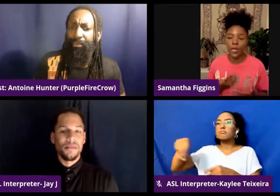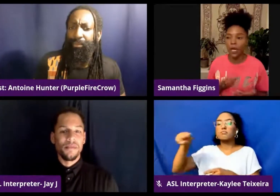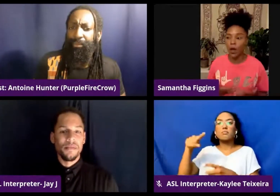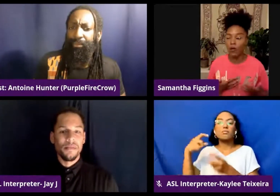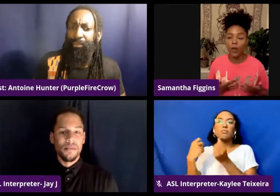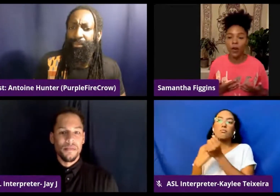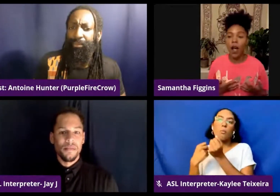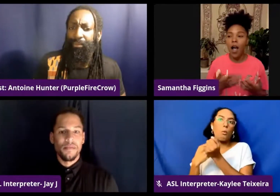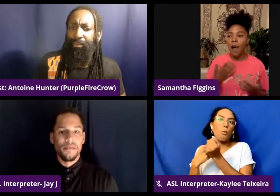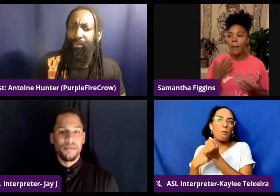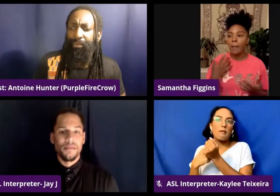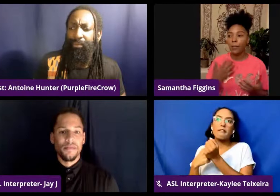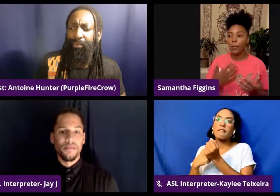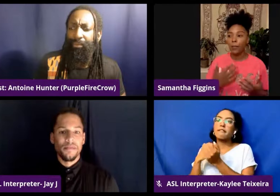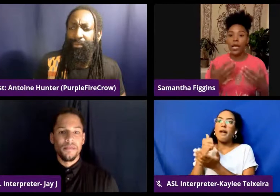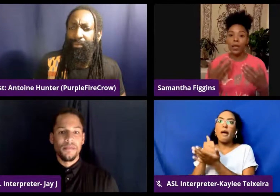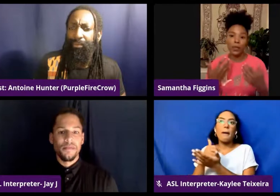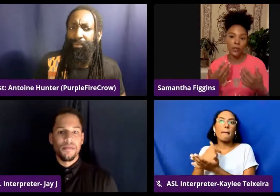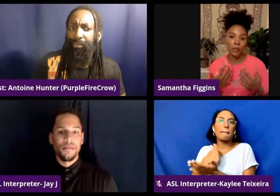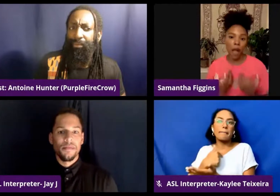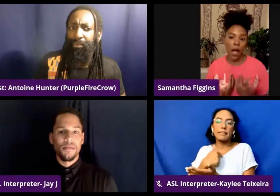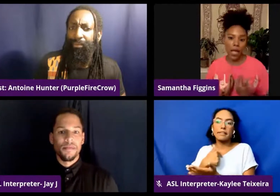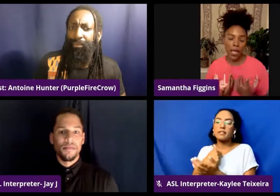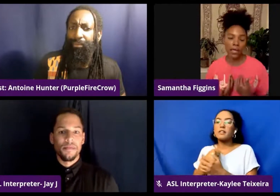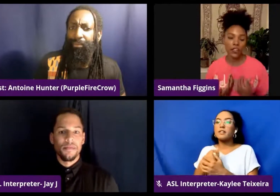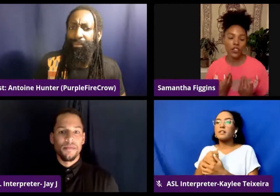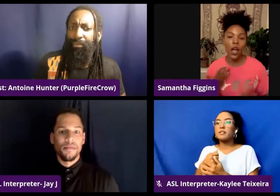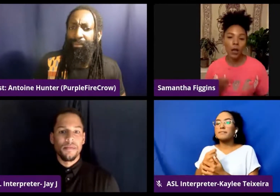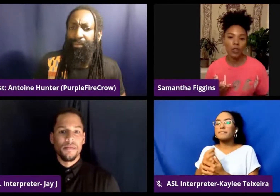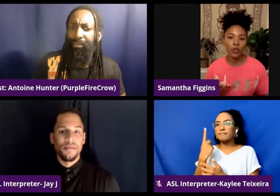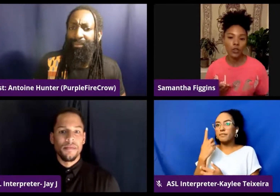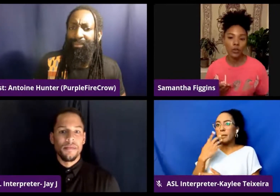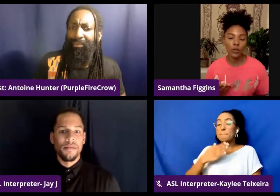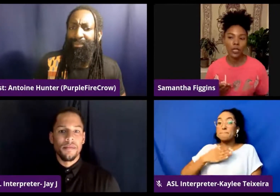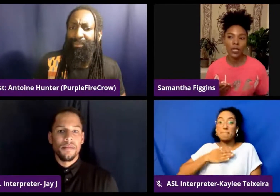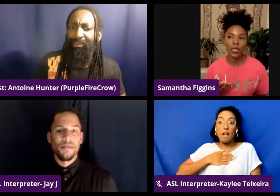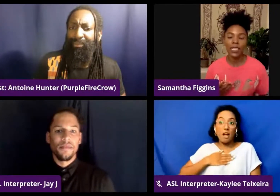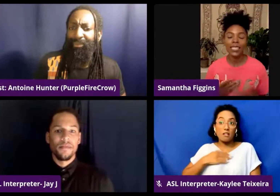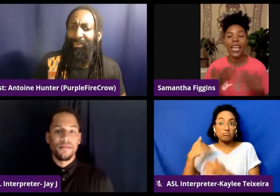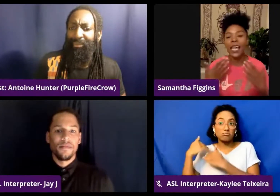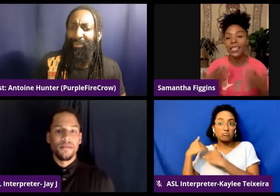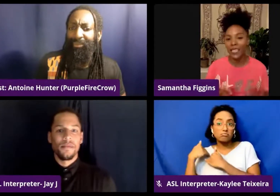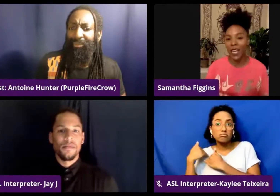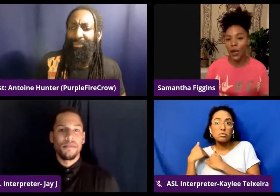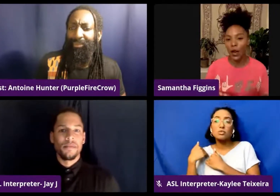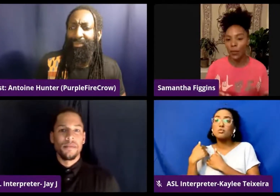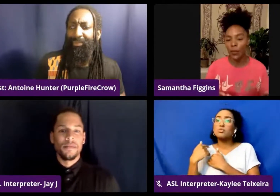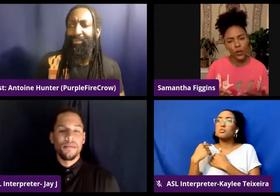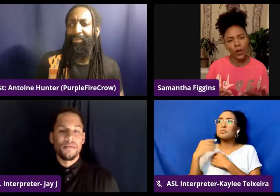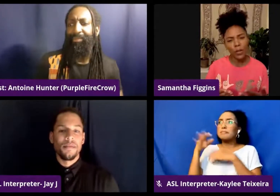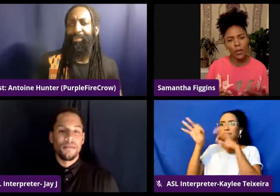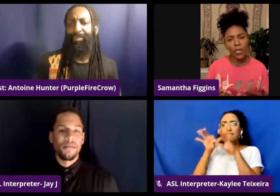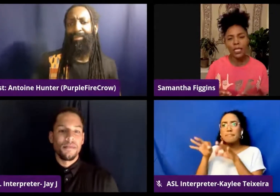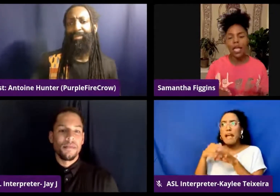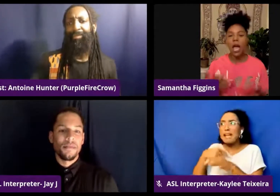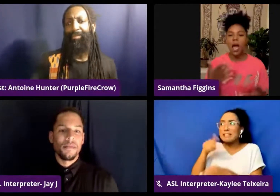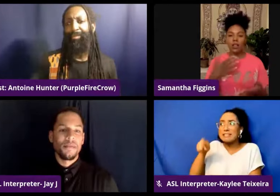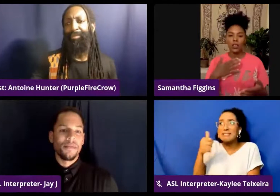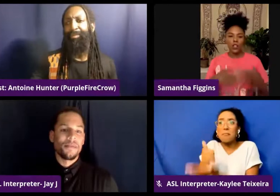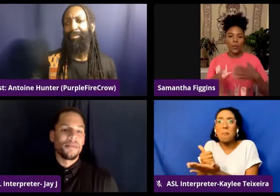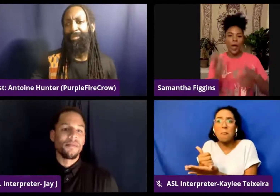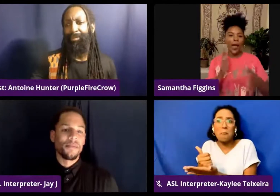supportive of me and helpful, but it was my job to say I needed help. You know what I